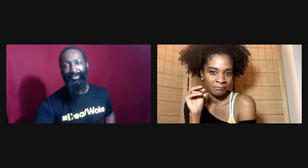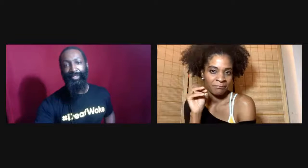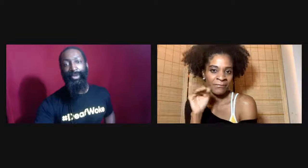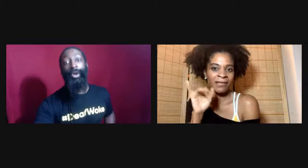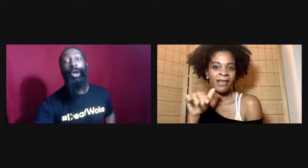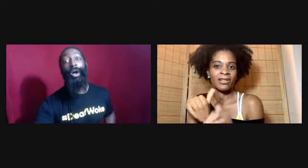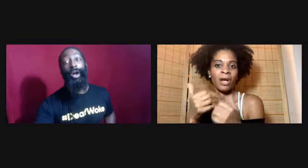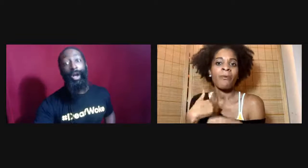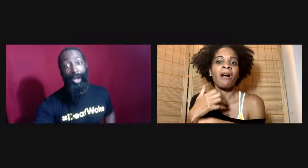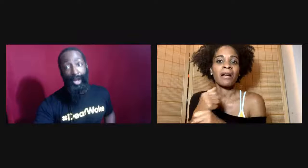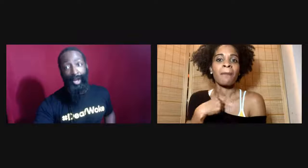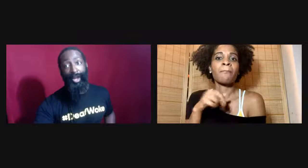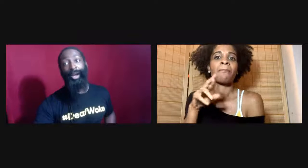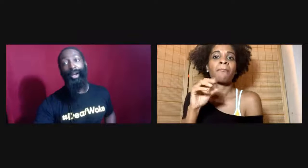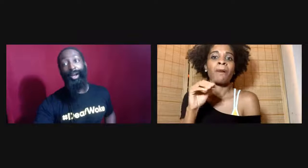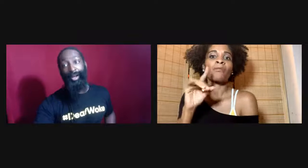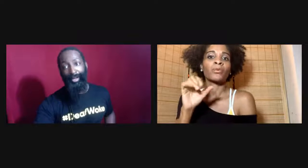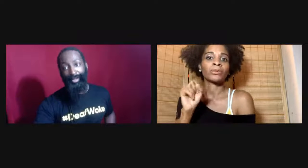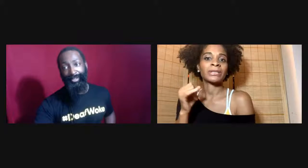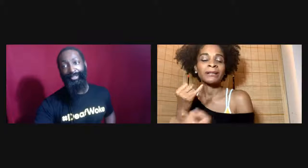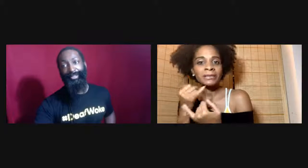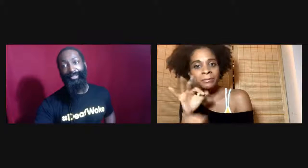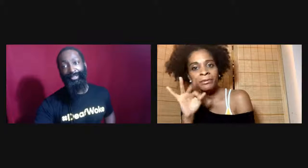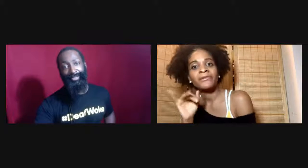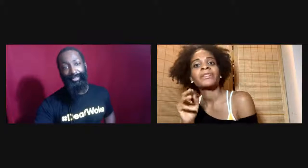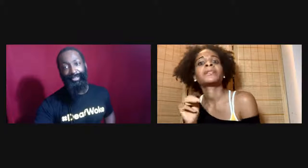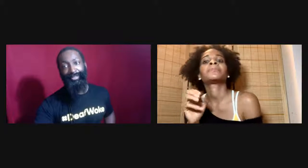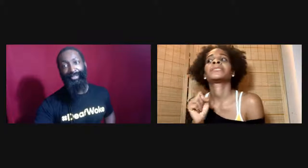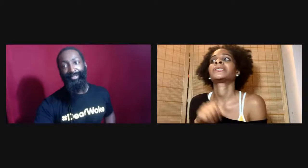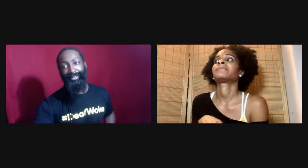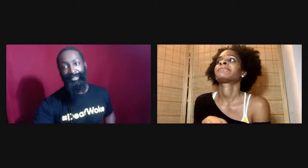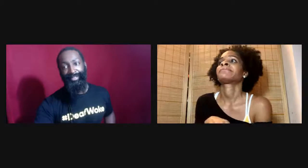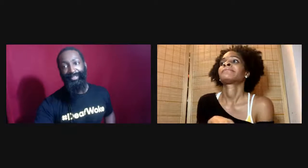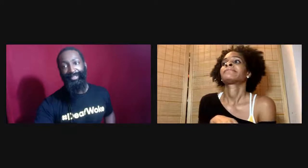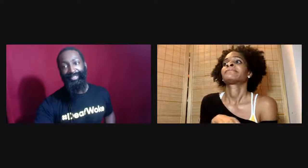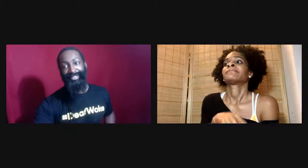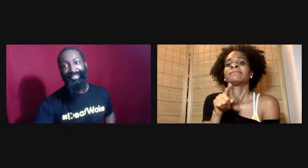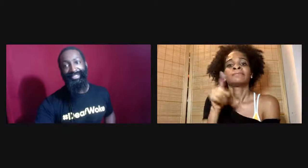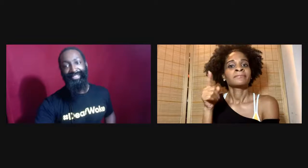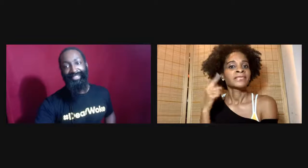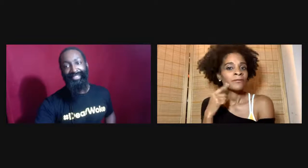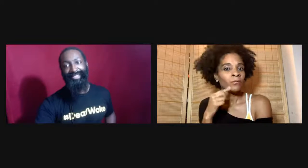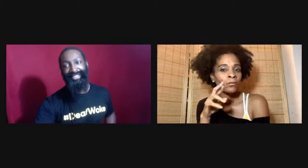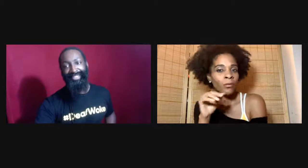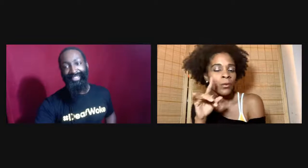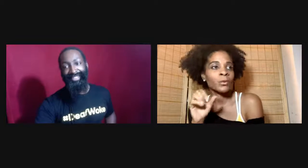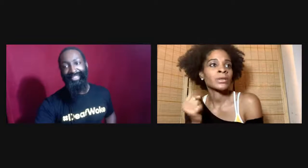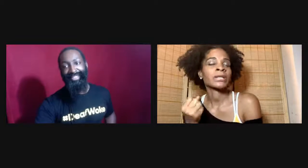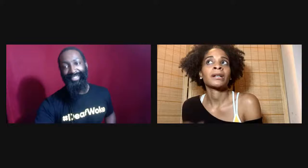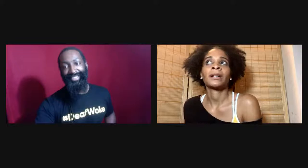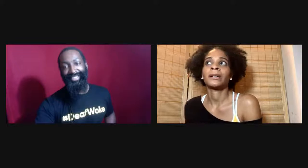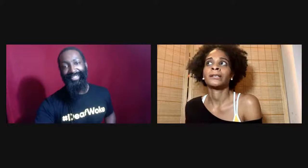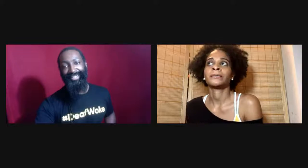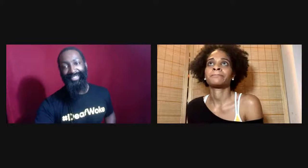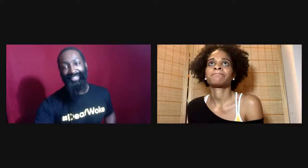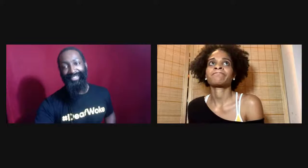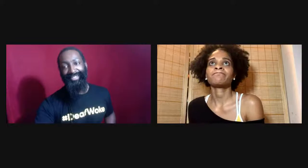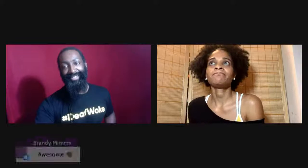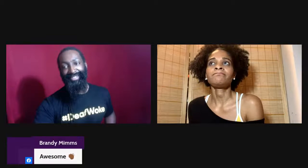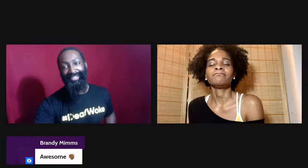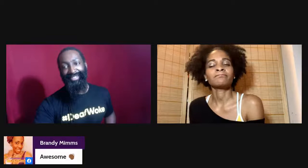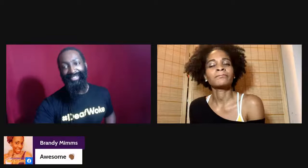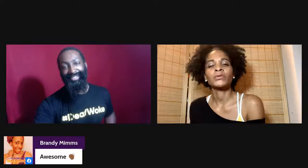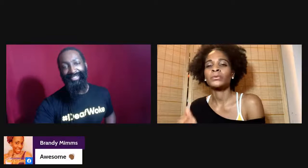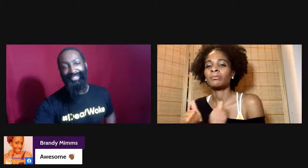I was in more of an independent, in independent films and roles.